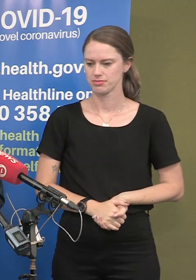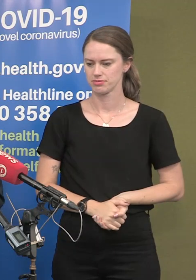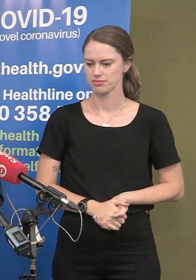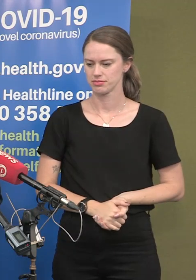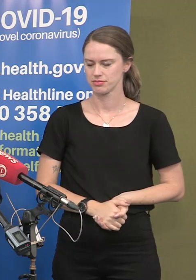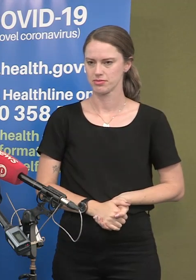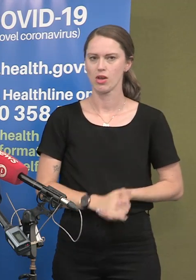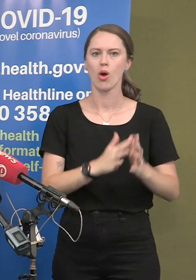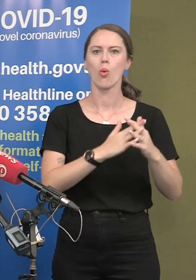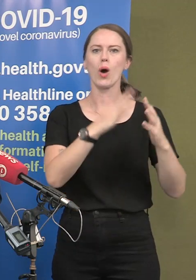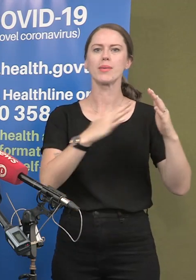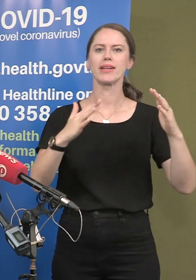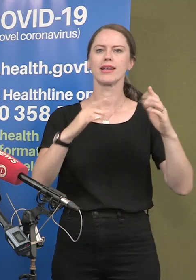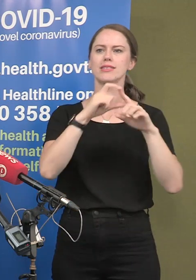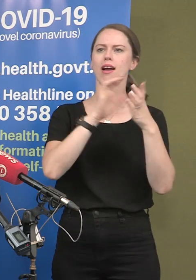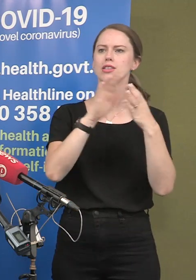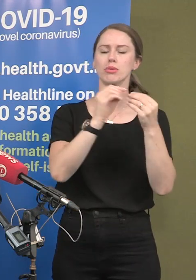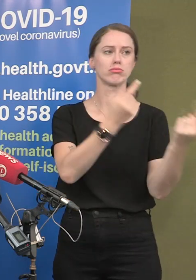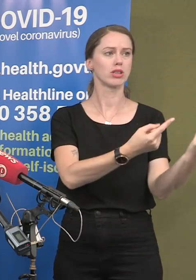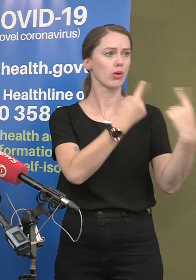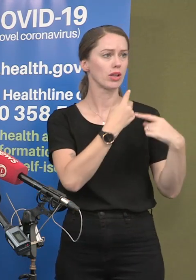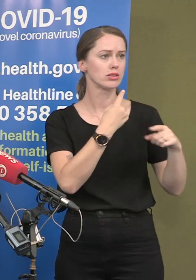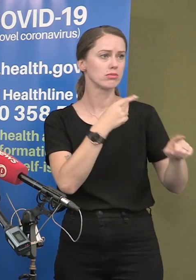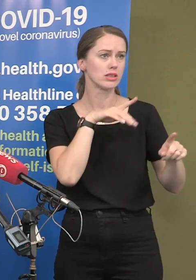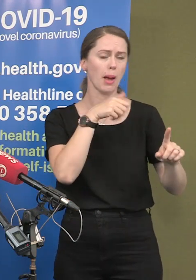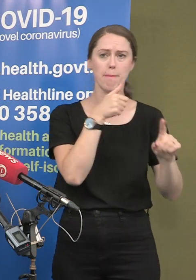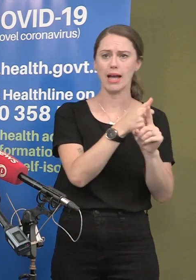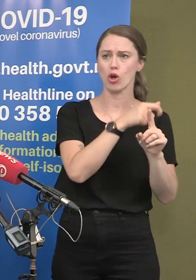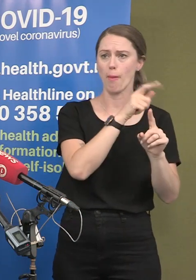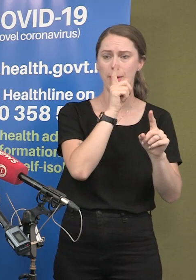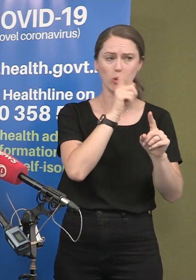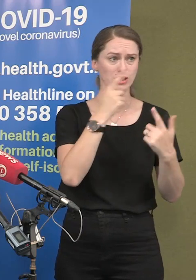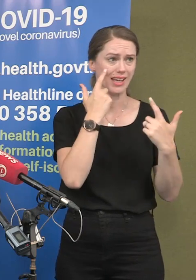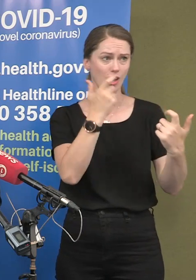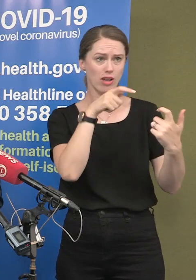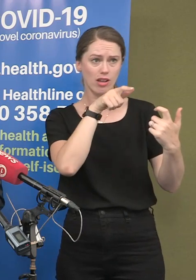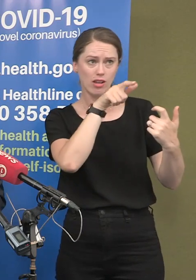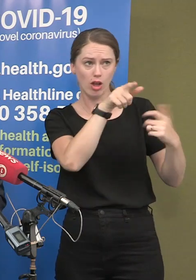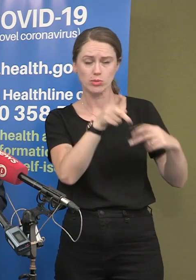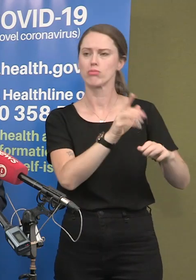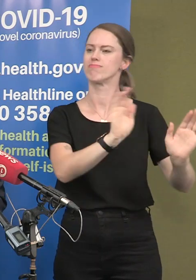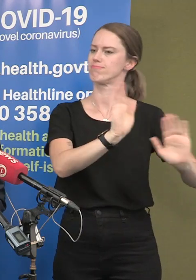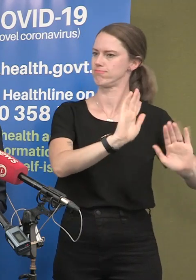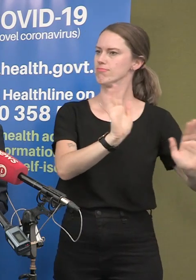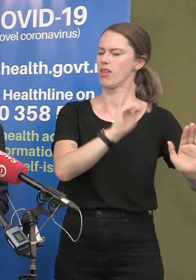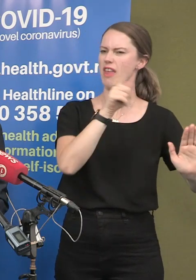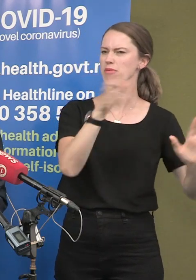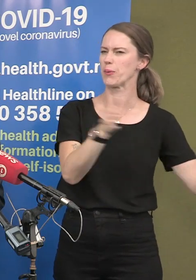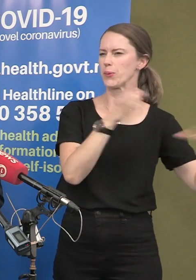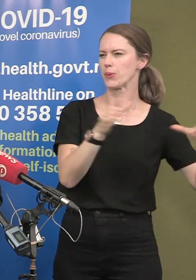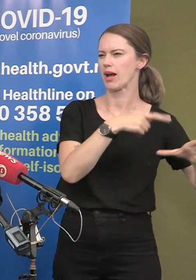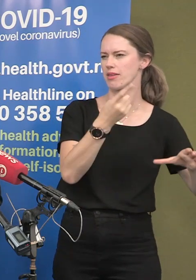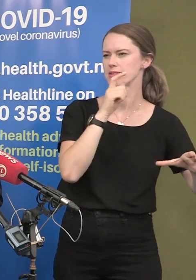Waitemata District Health Board has assured us that there has been no impact on clinical care. From those stand downs, they have been able to find other staff